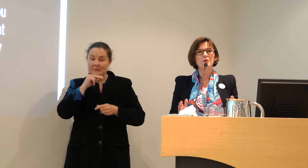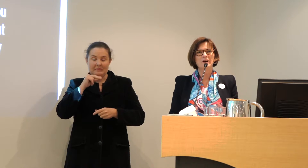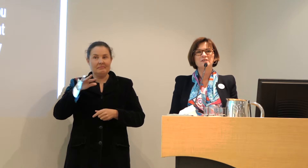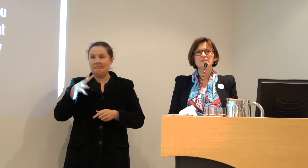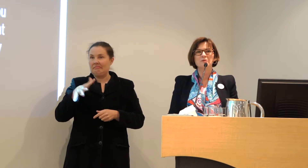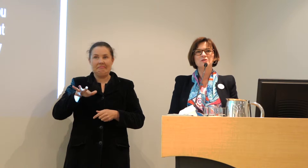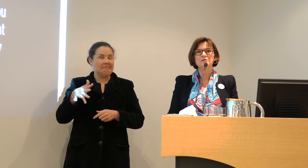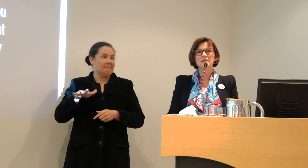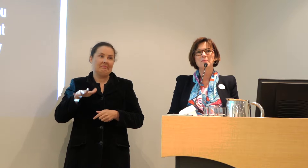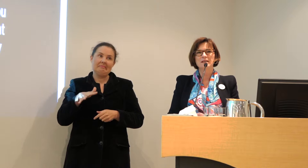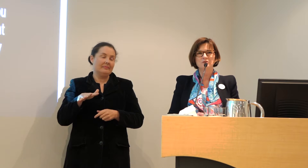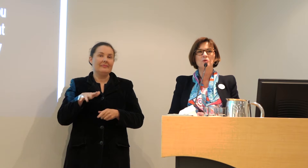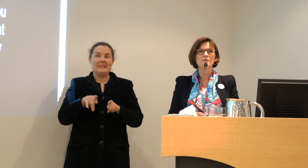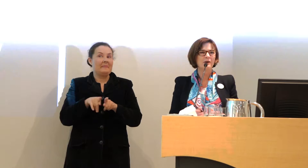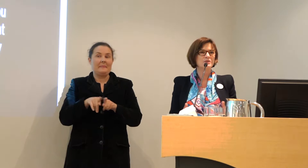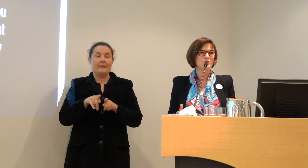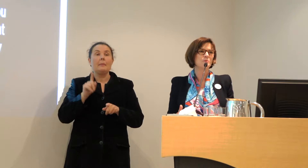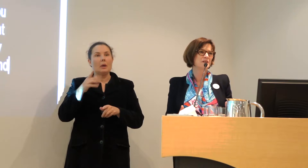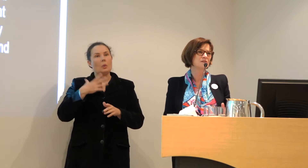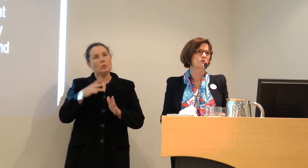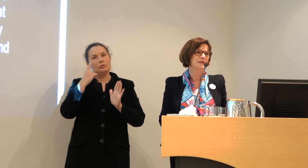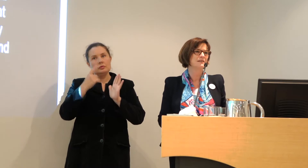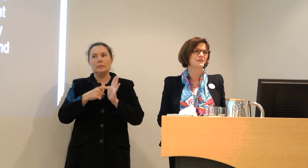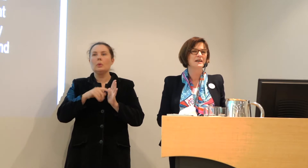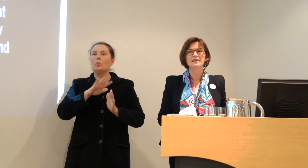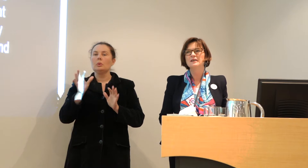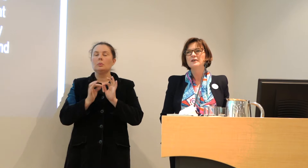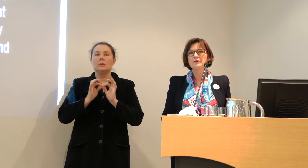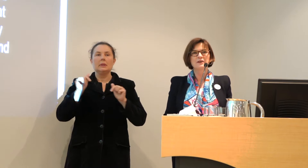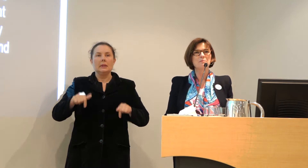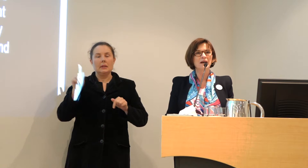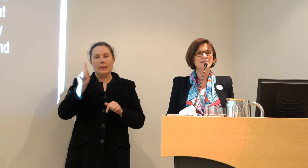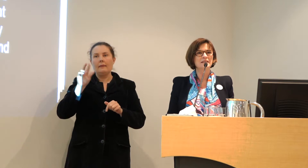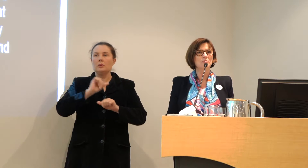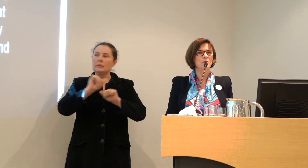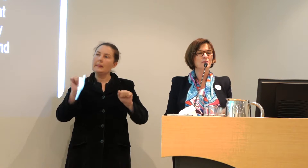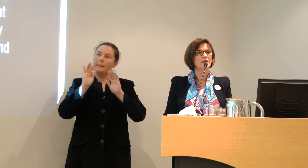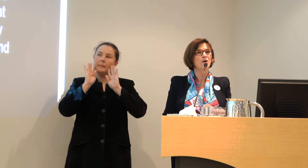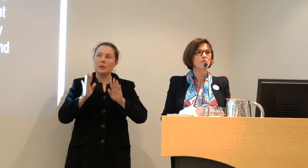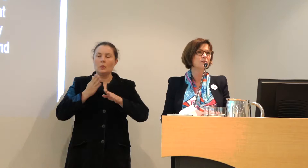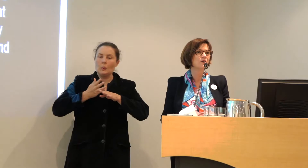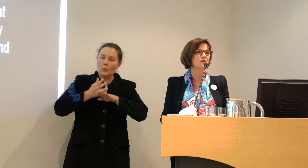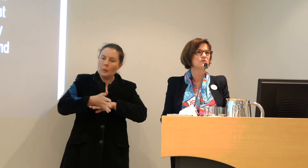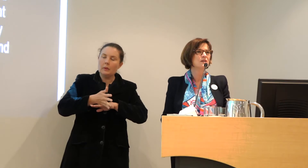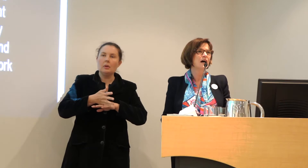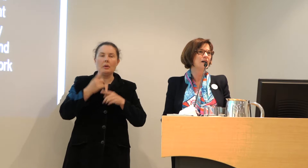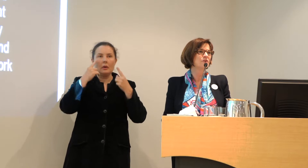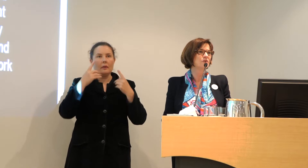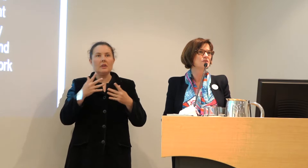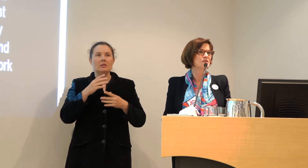At this point, I did want to commend all of our interpreters who are here today for their amazing work that often